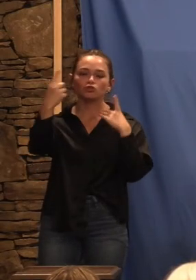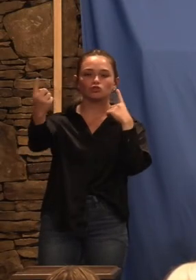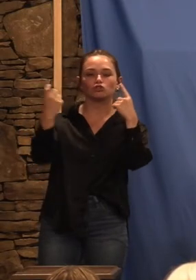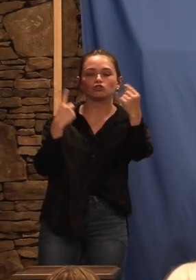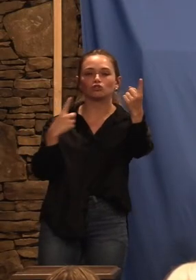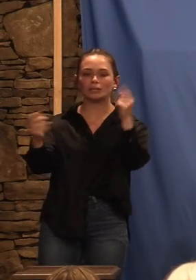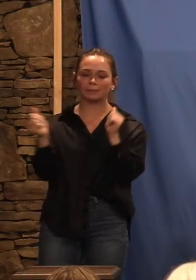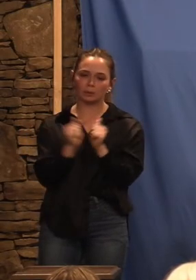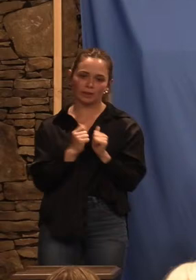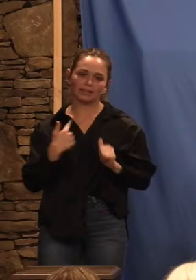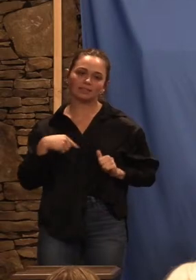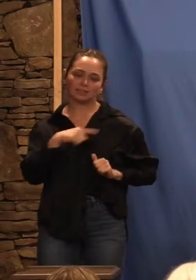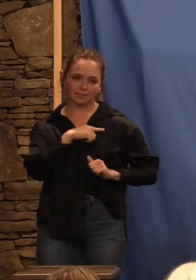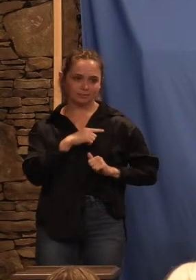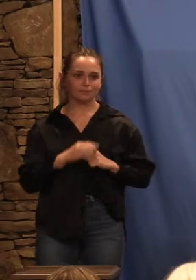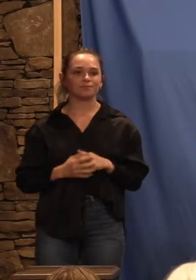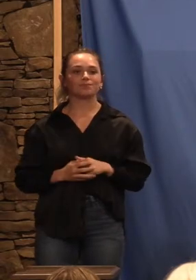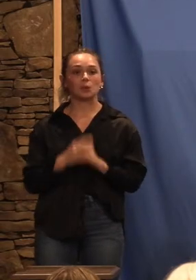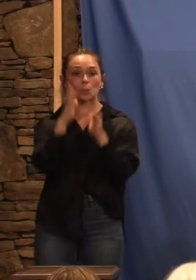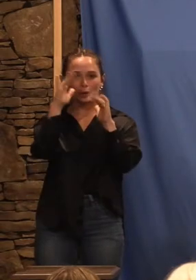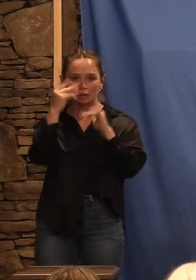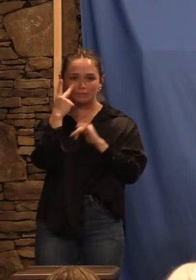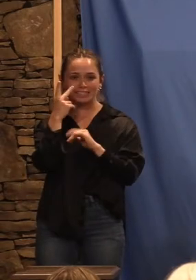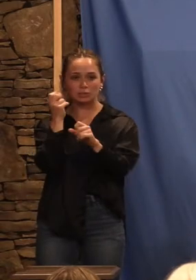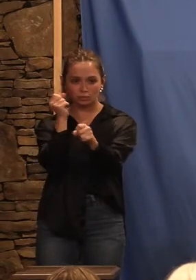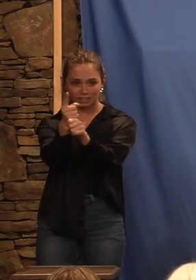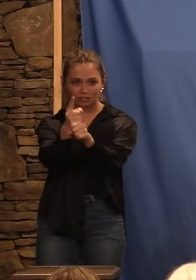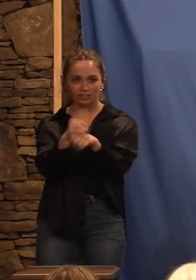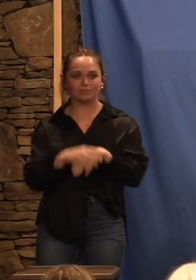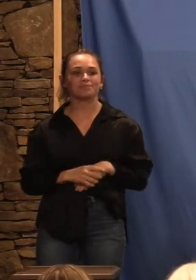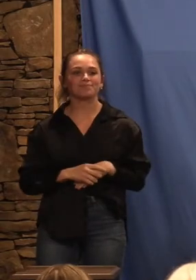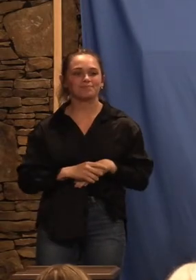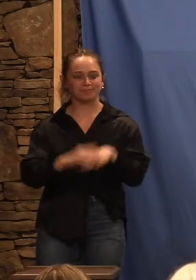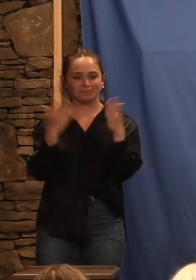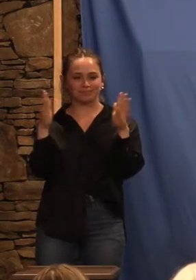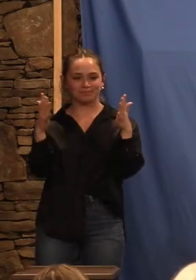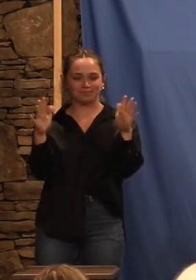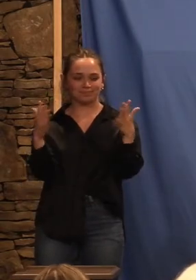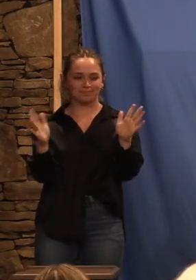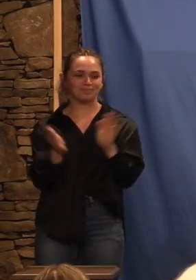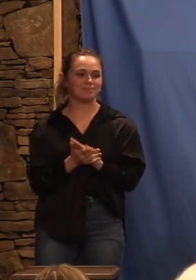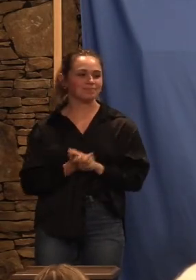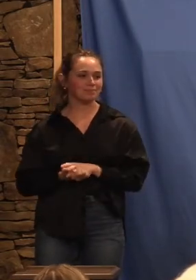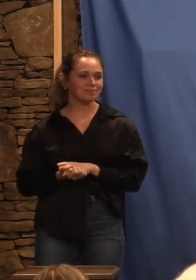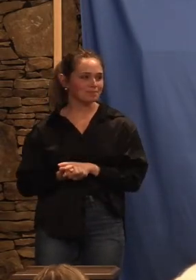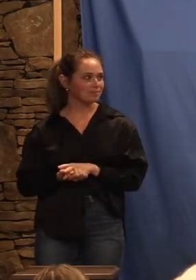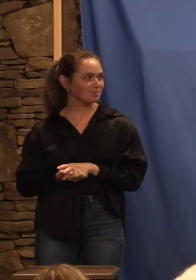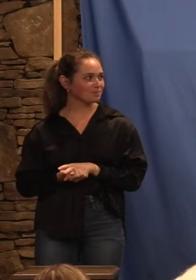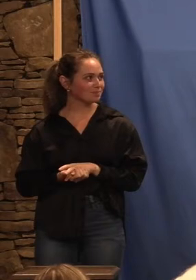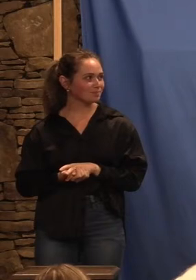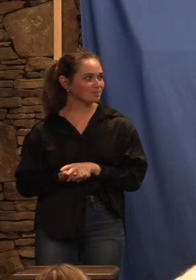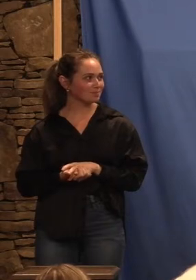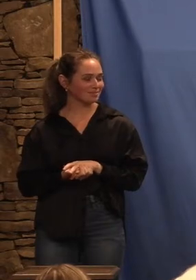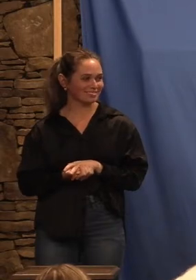dream along with us. And we hope to see you next year. Thank you. You want to say anything?